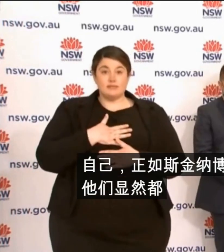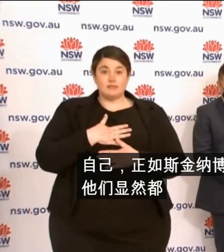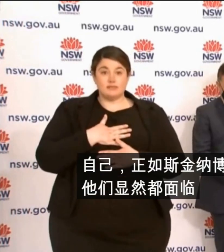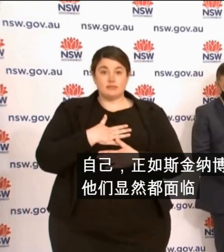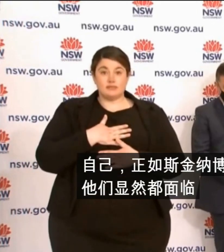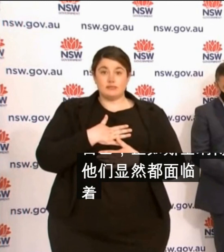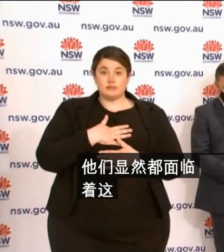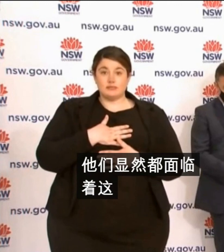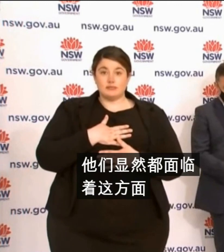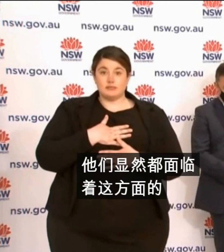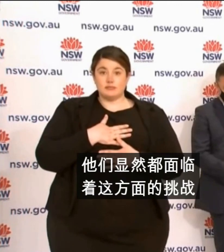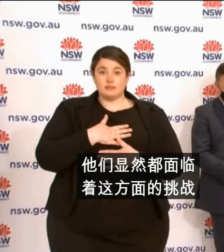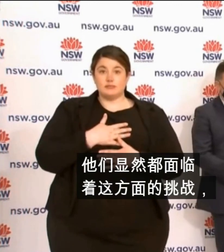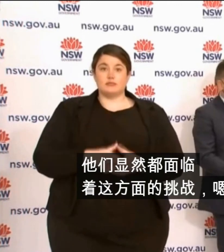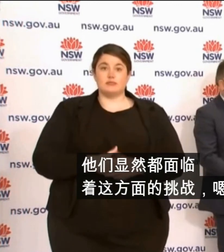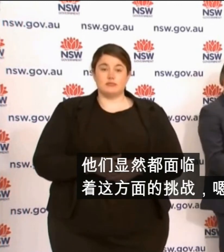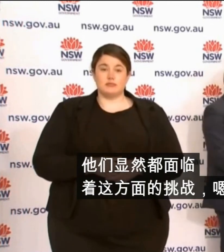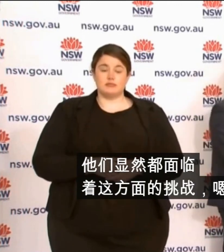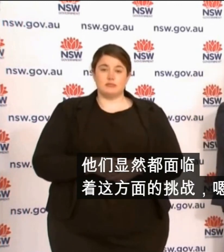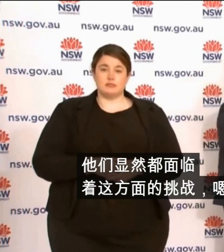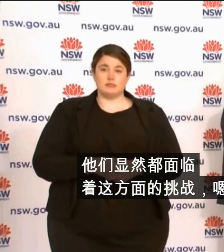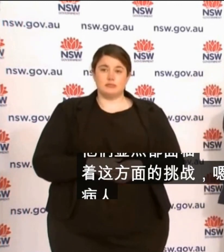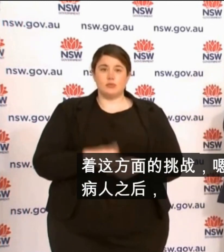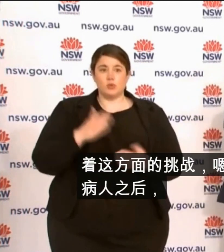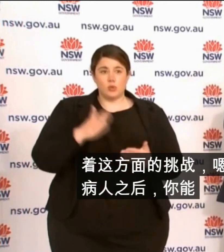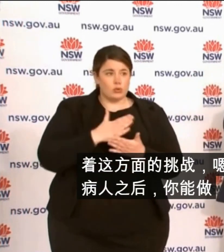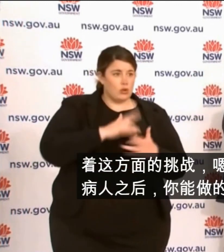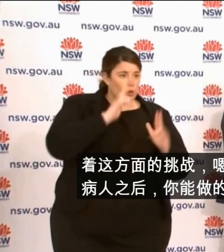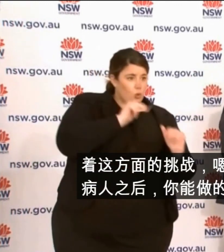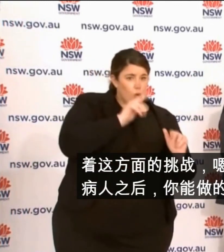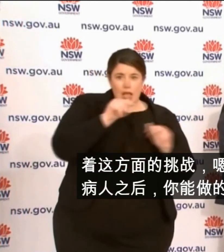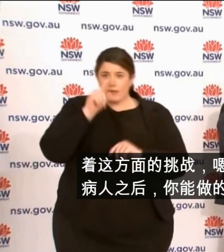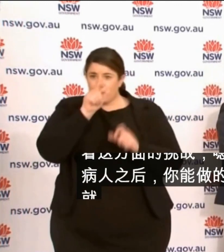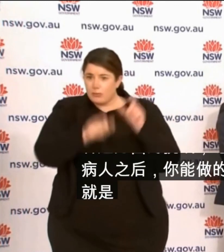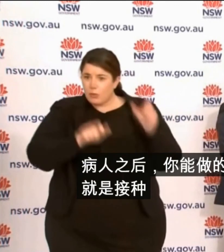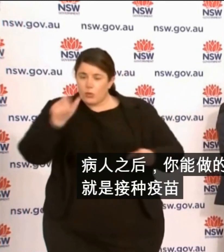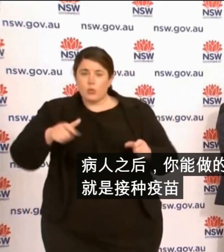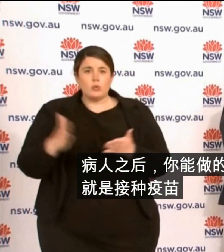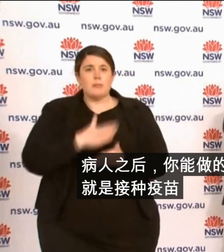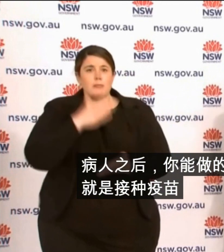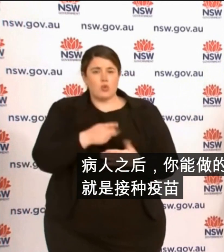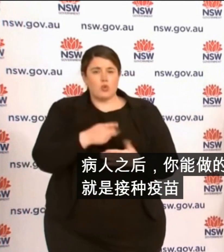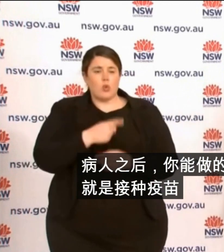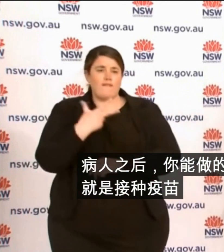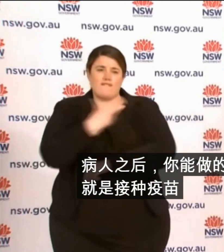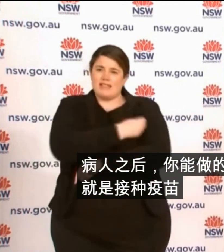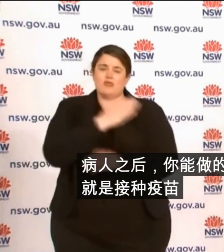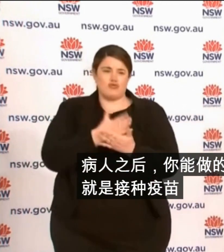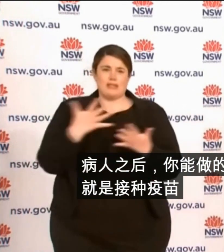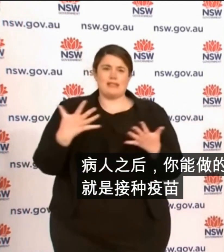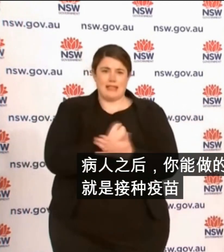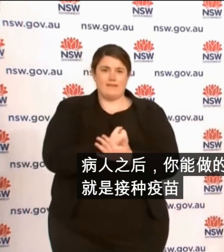to the challenges in that regard, and looking after patients, and the safest thing you can do is to get vaccinated. Just on